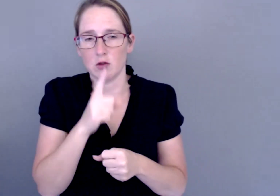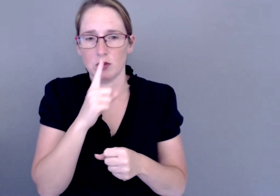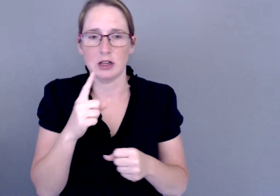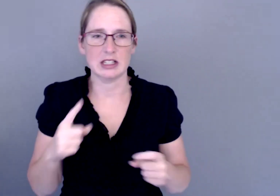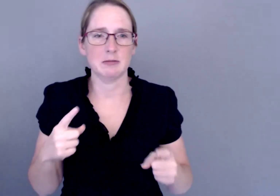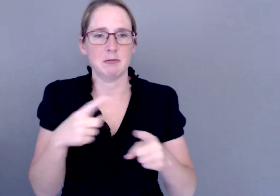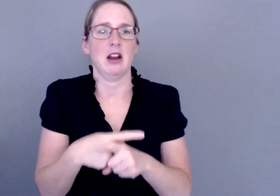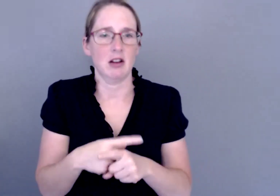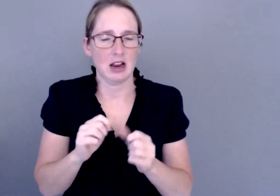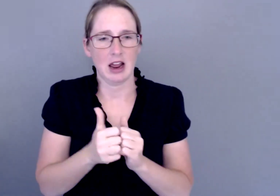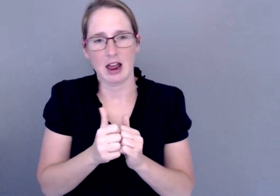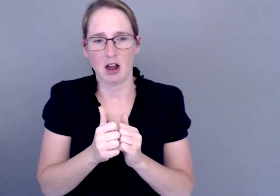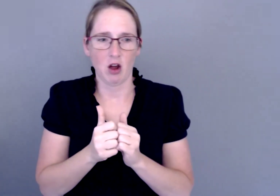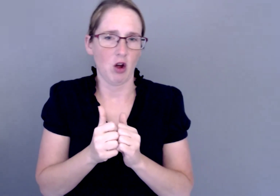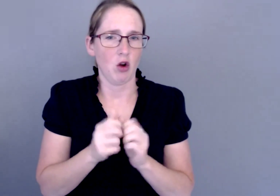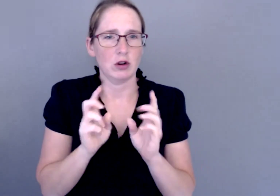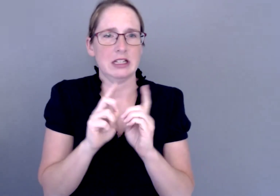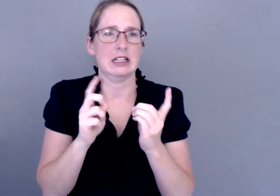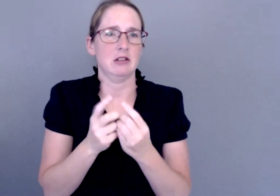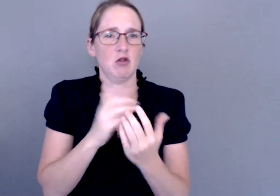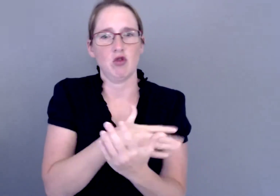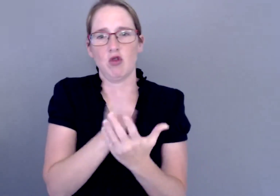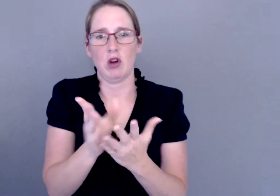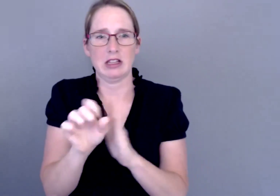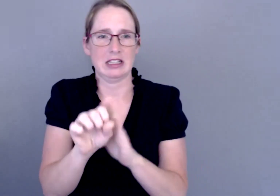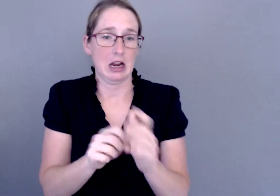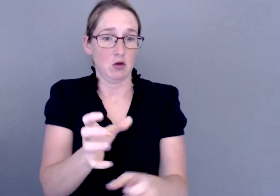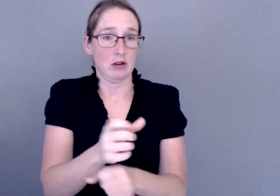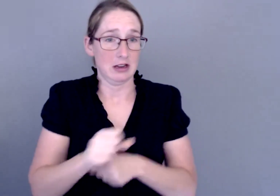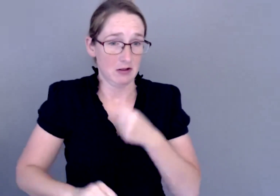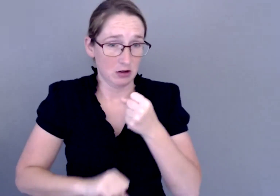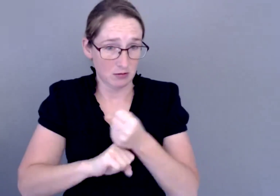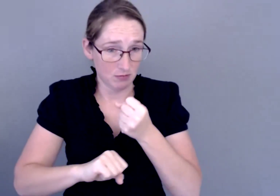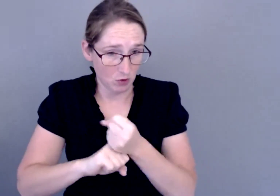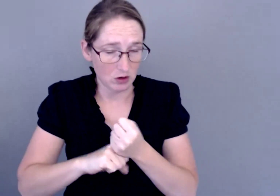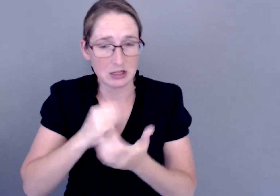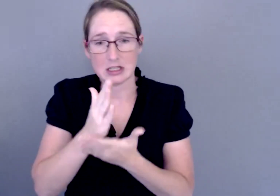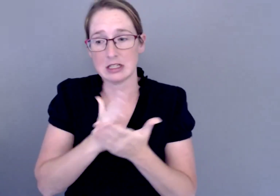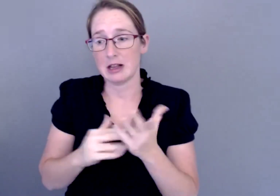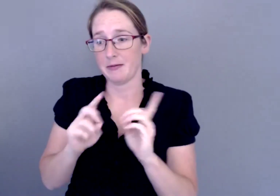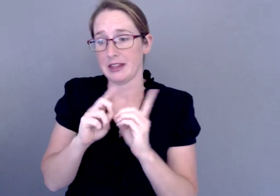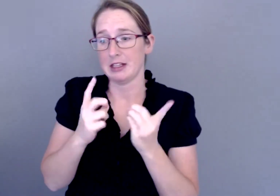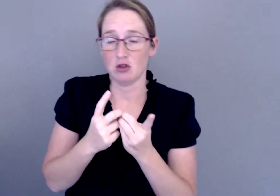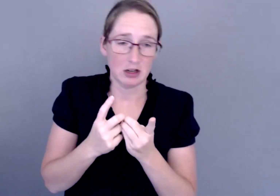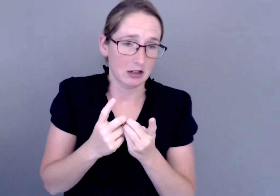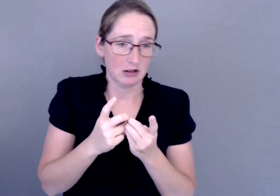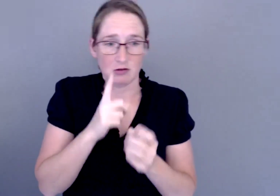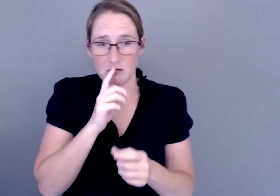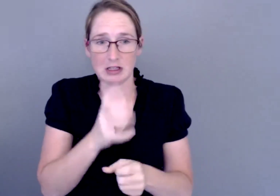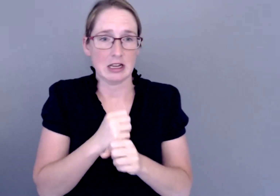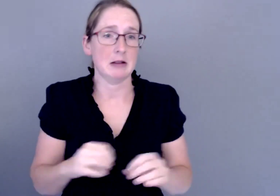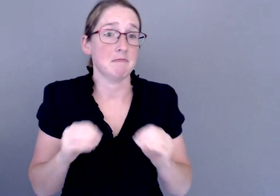disparity in how districts across the state are receiving support. Some districts get